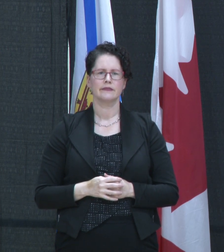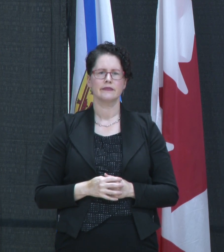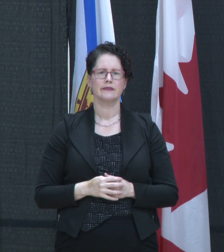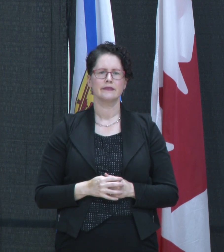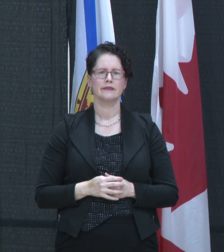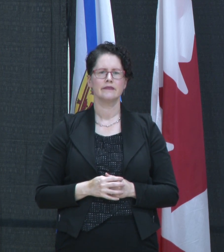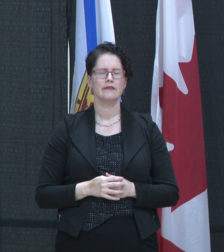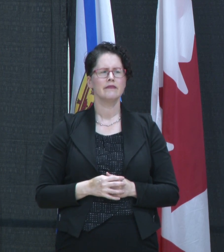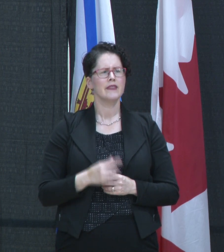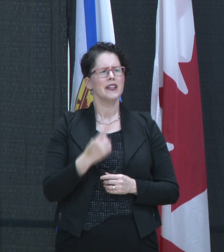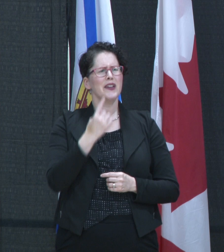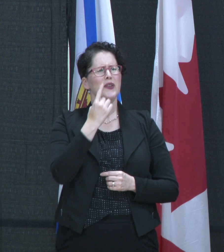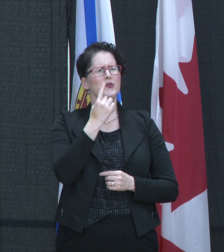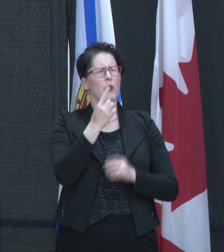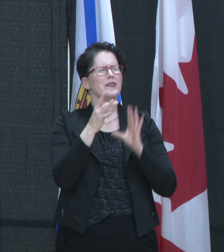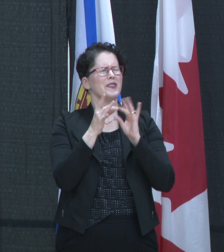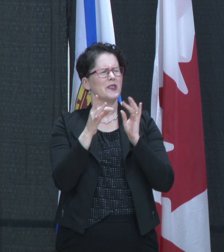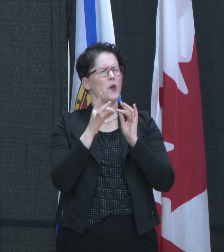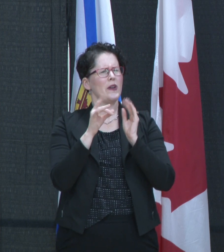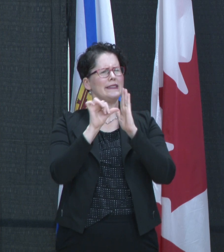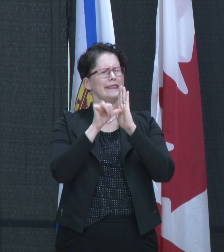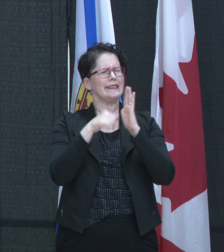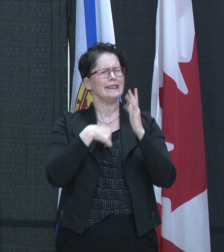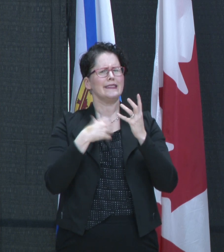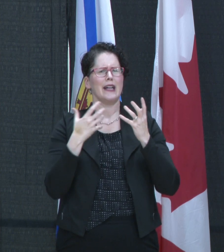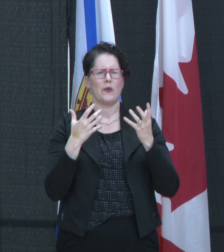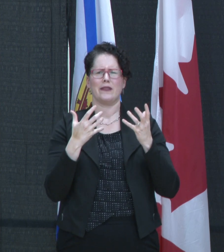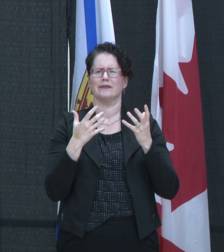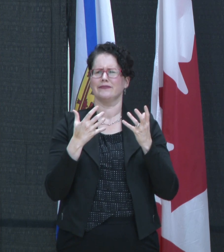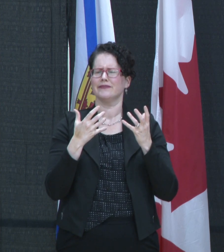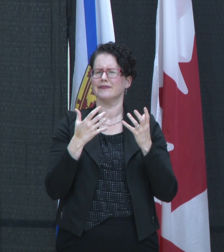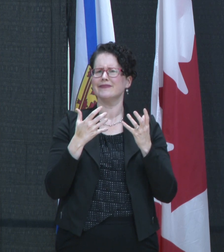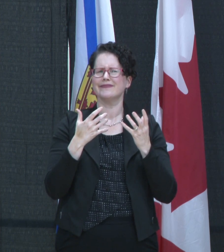particular that I want to kind of unpack here for a moment about you